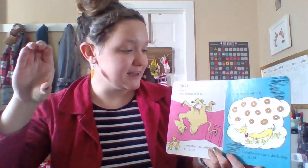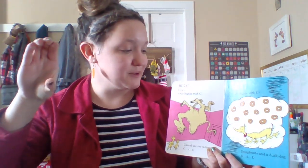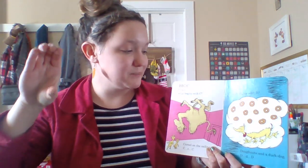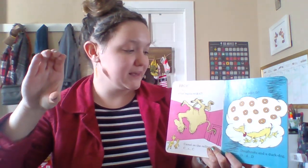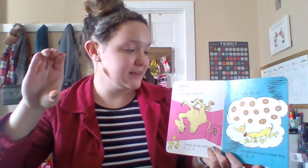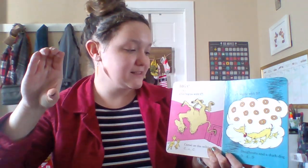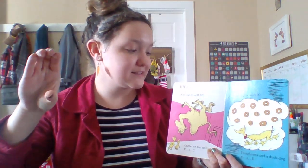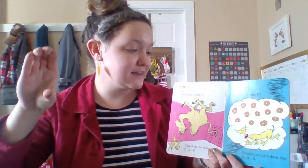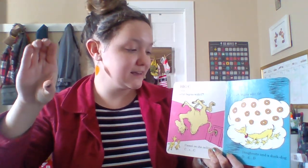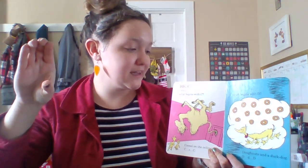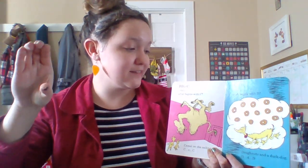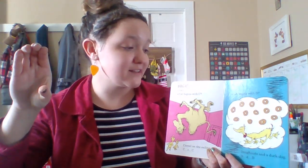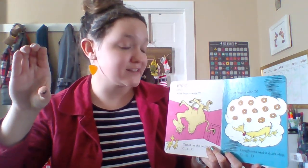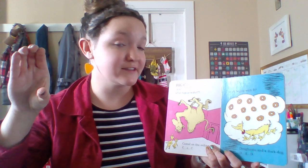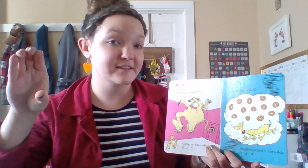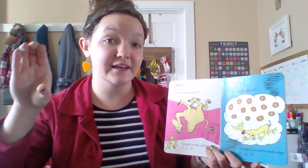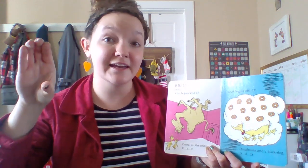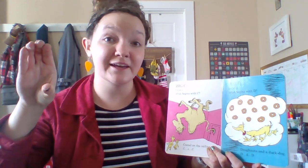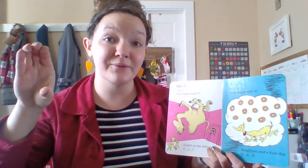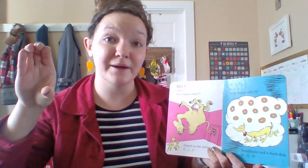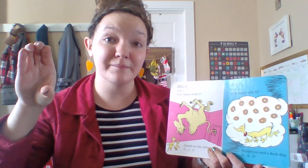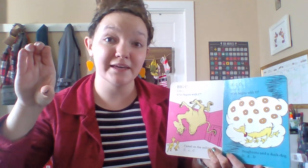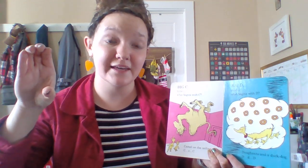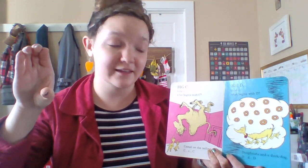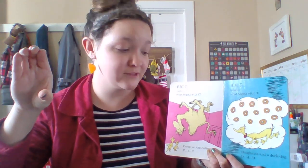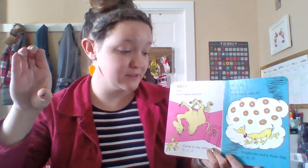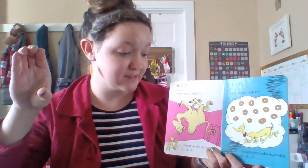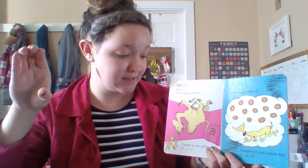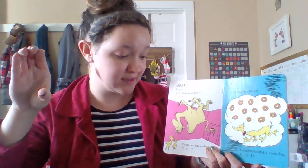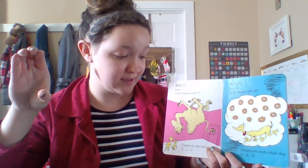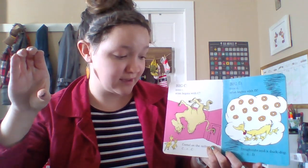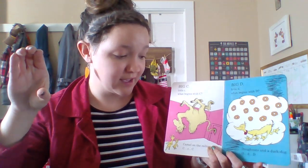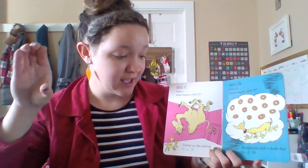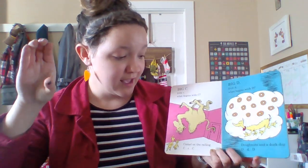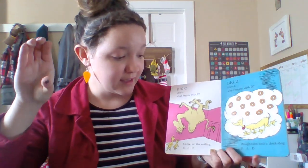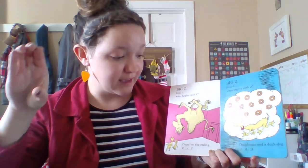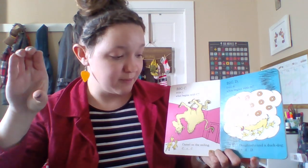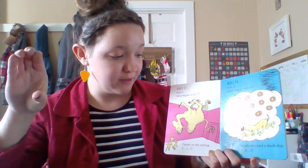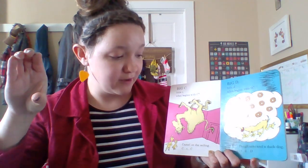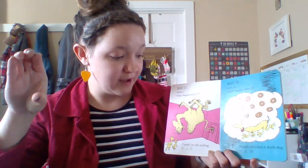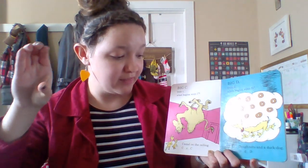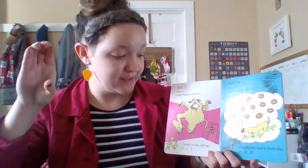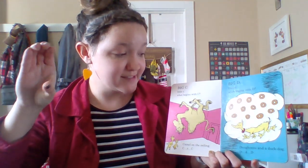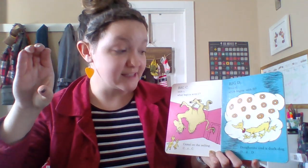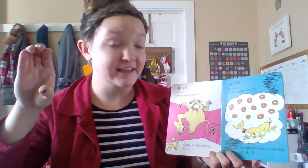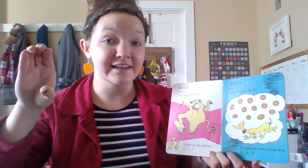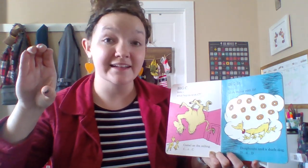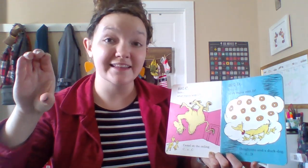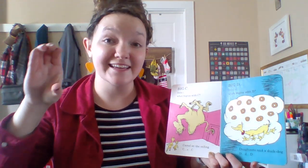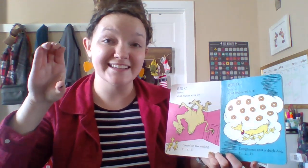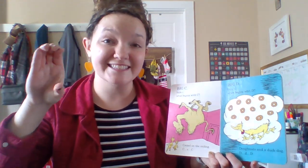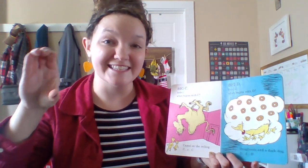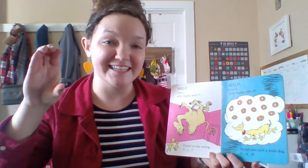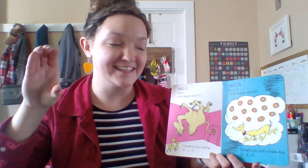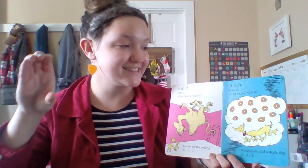C, big C, little C, what begins with C? Camel on the ceiling, C,